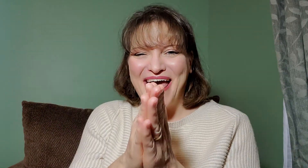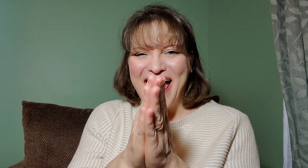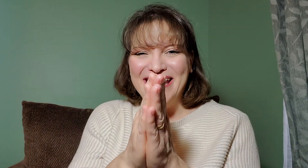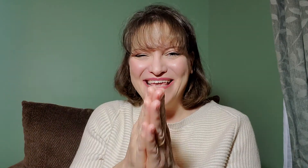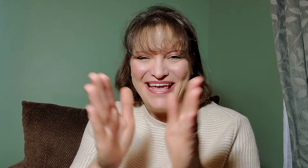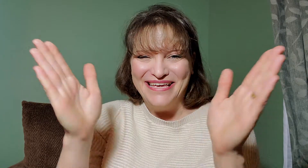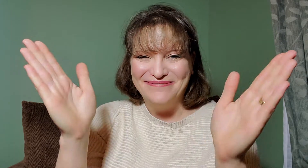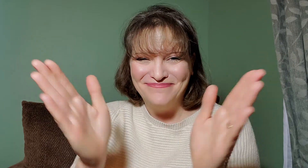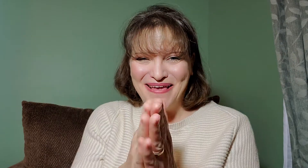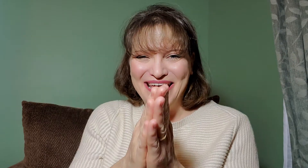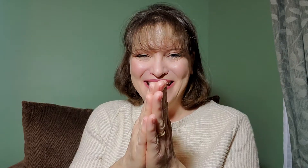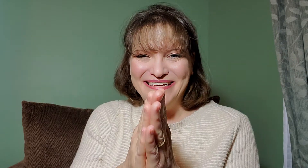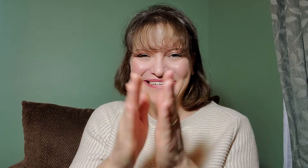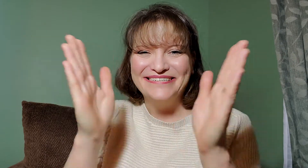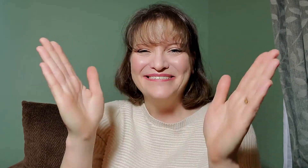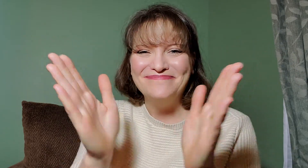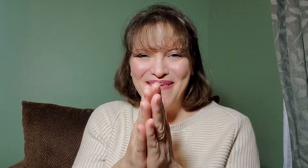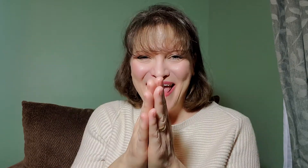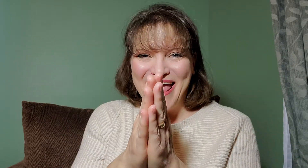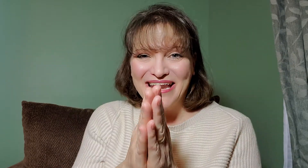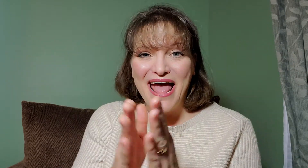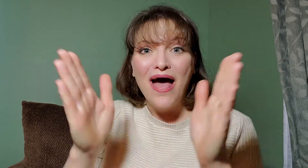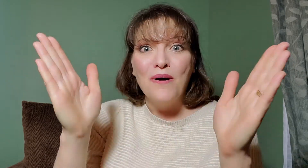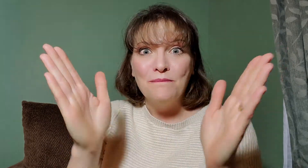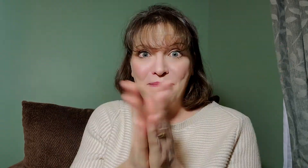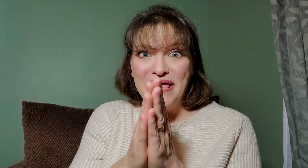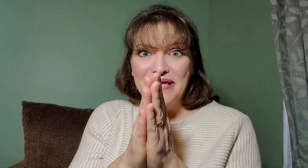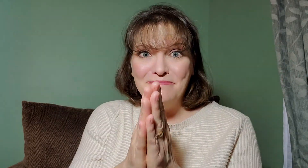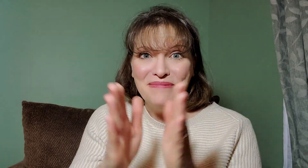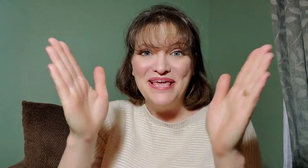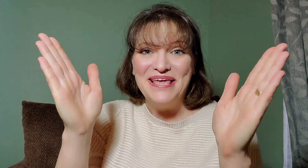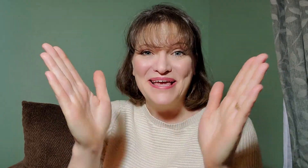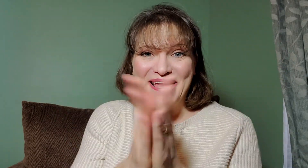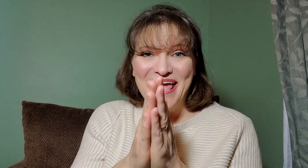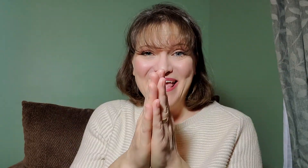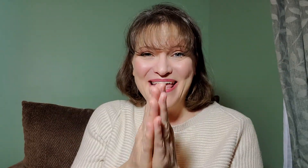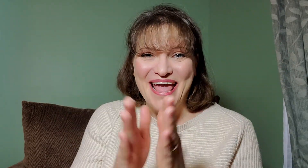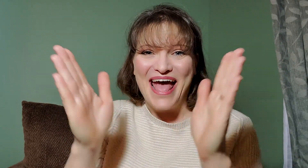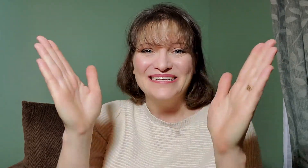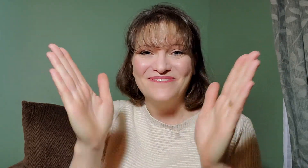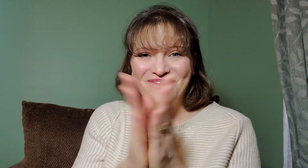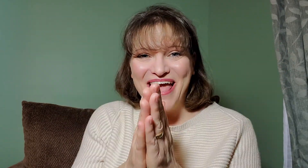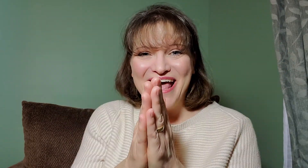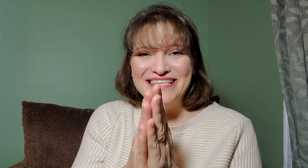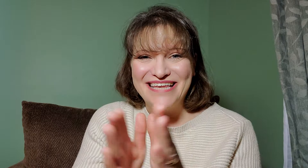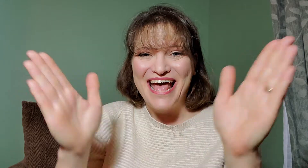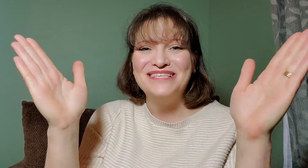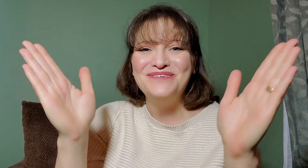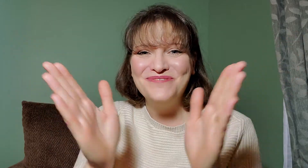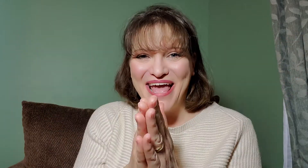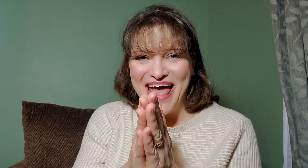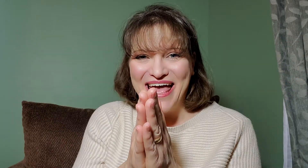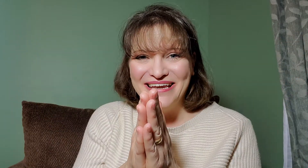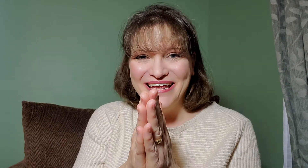Patty cake, baker's man, bake me a cake as fast as you can.